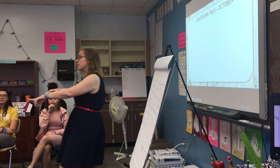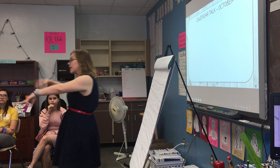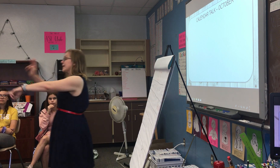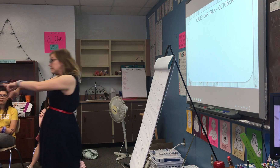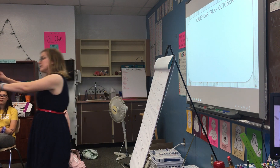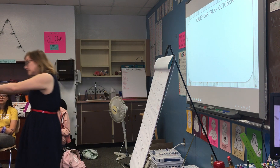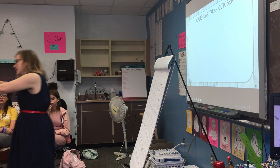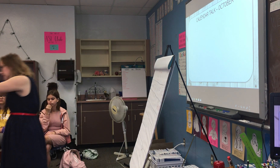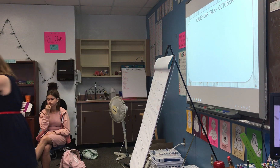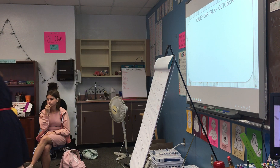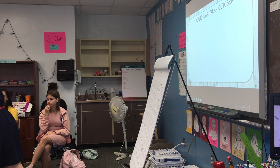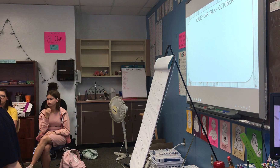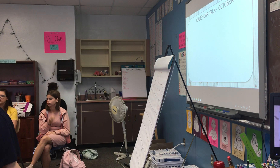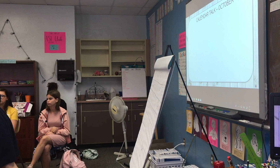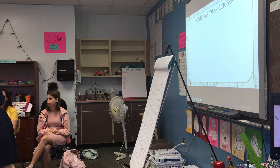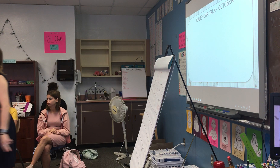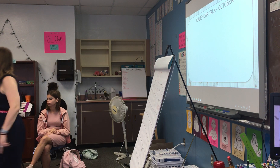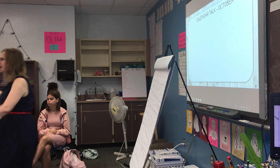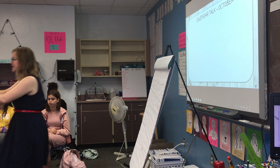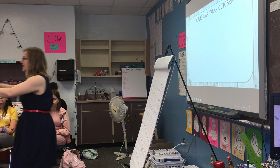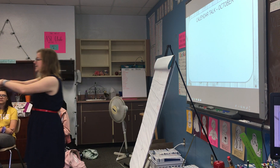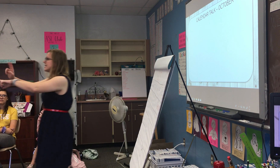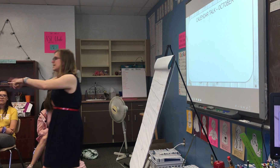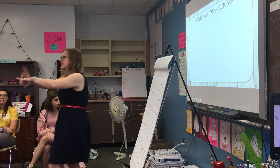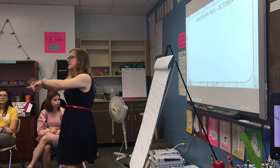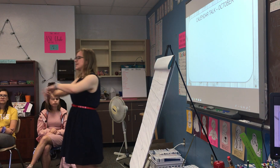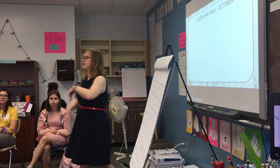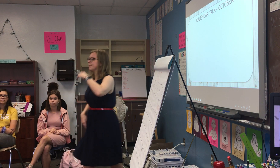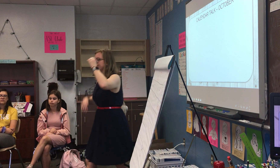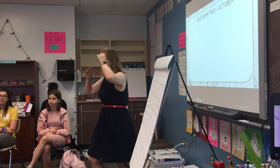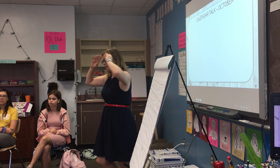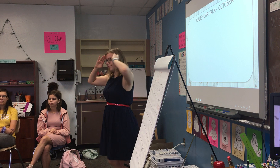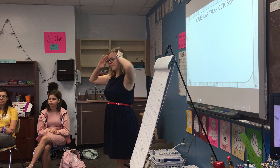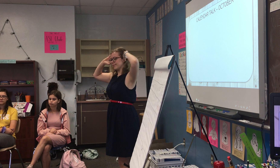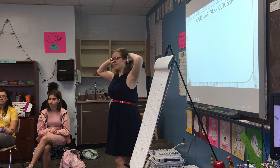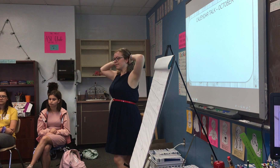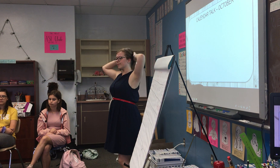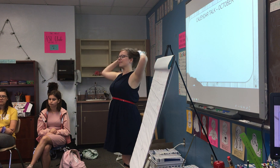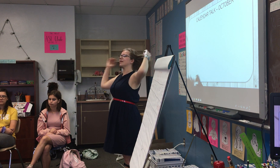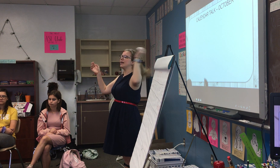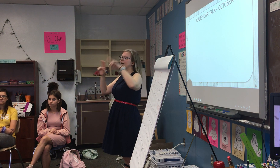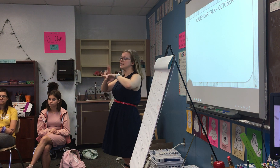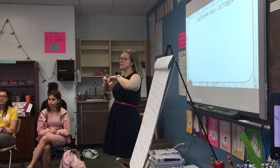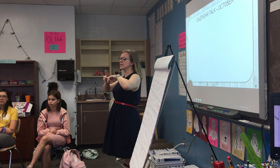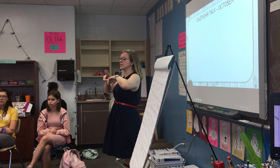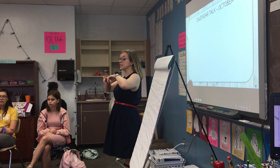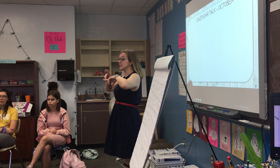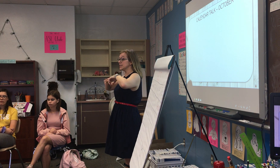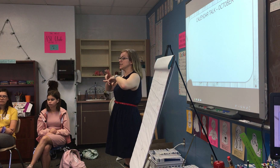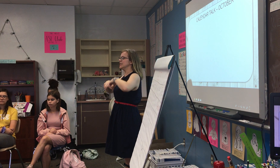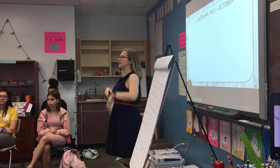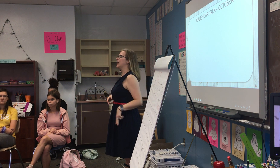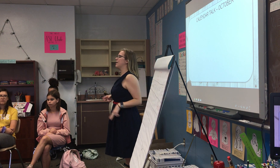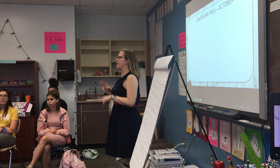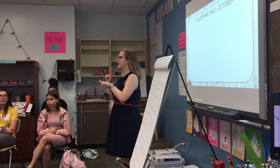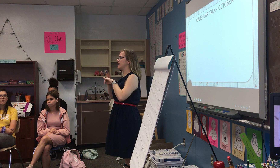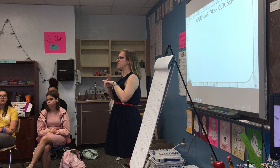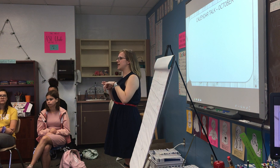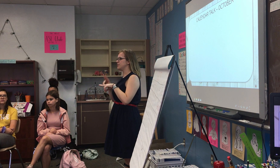I'm like, Yeah. that means yeah, sit. Yeah, we do that all the time at the house. Like, we're Yeah. just like, Anyway, but if you tap it